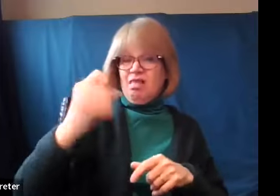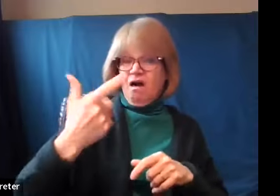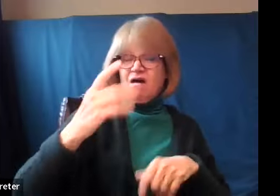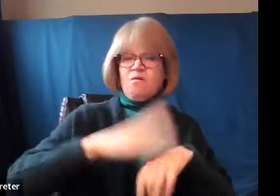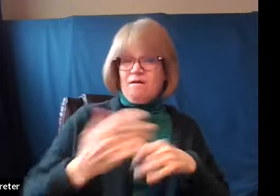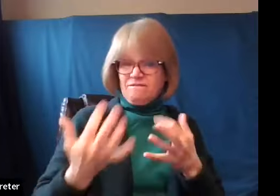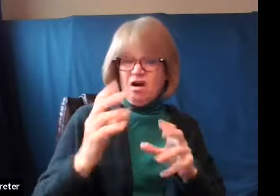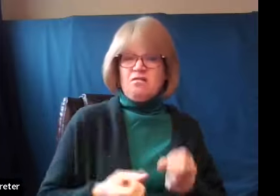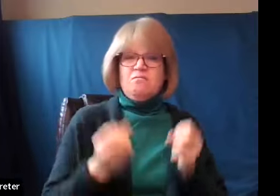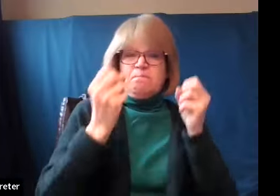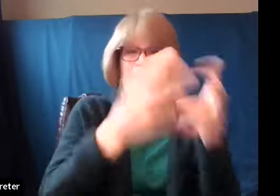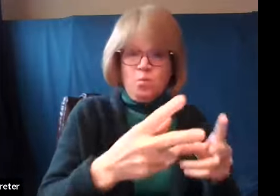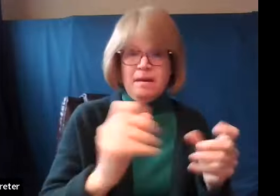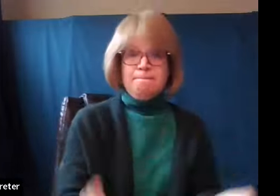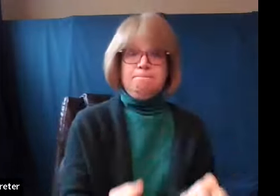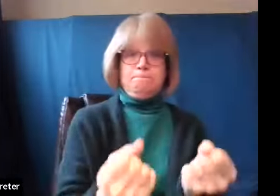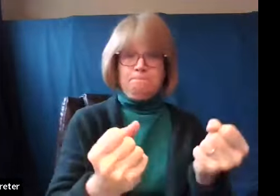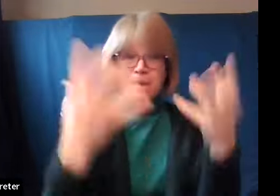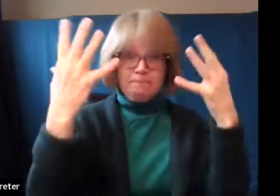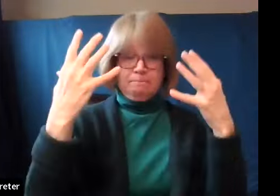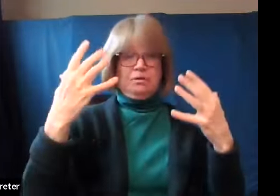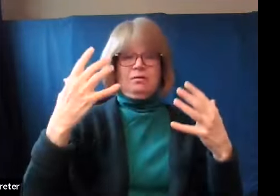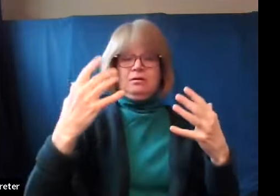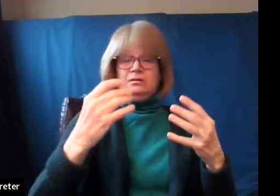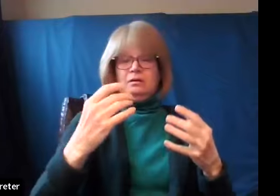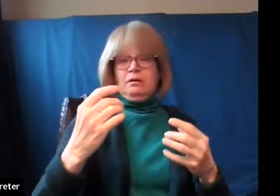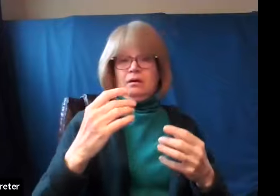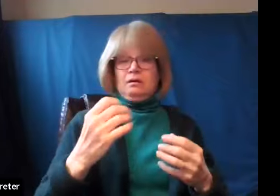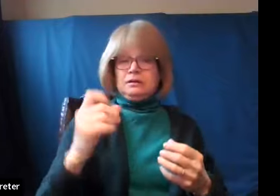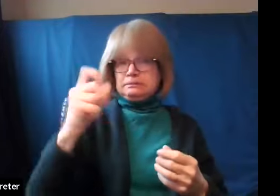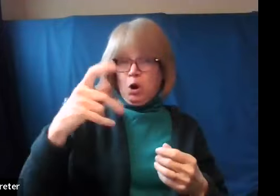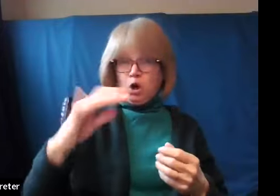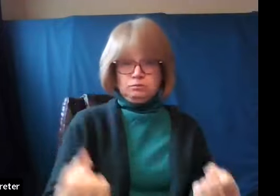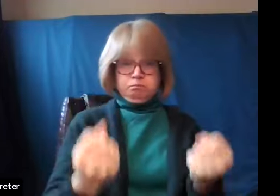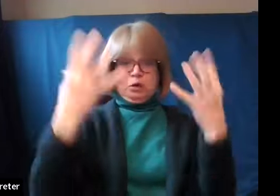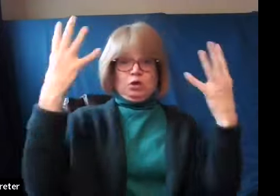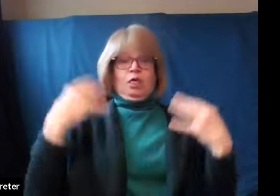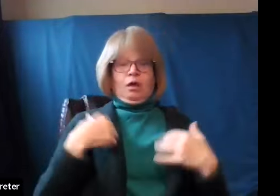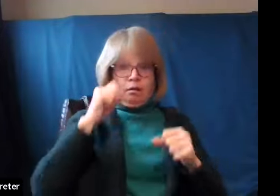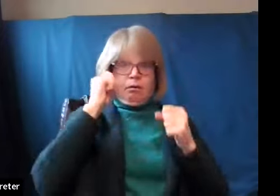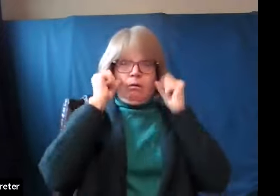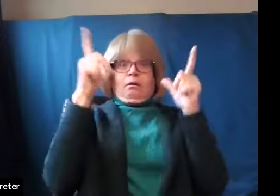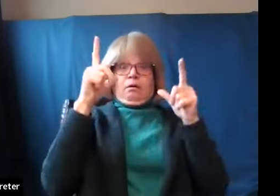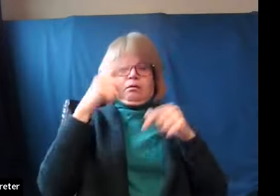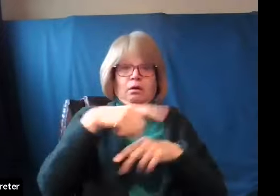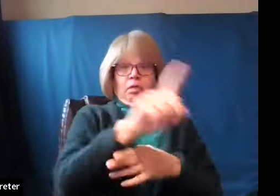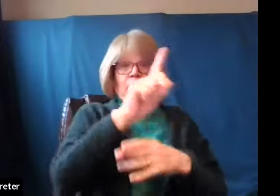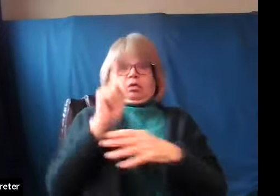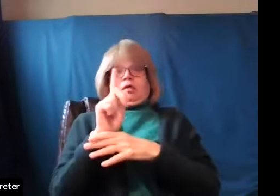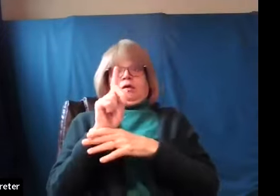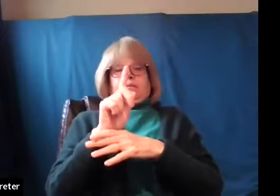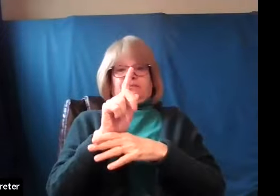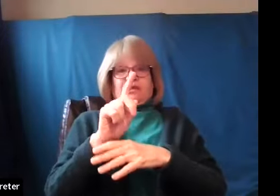fire, the embers popped, sending a shower of sparks from the hearth. Surprised, I reeled back